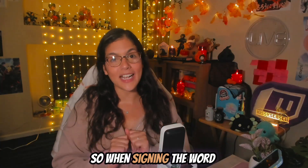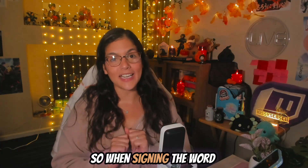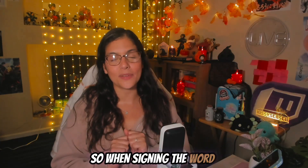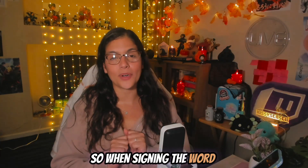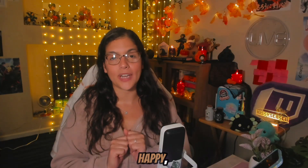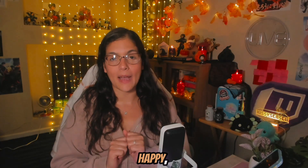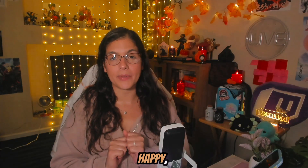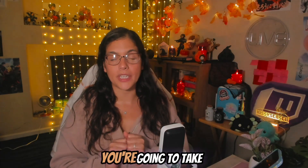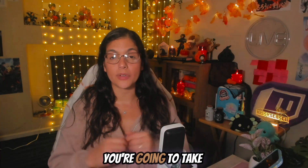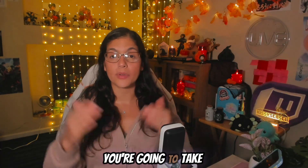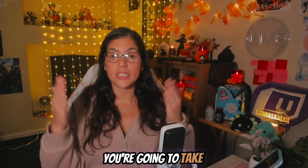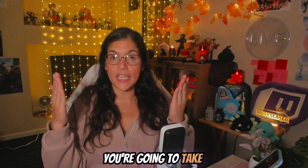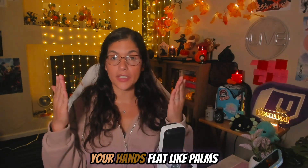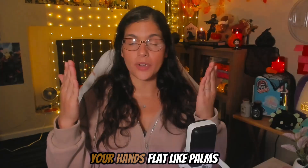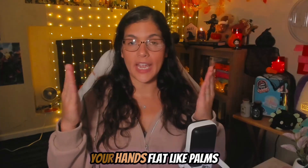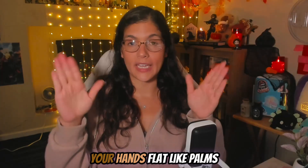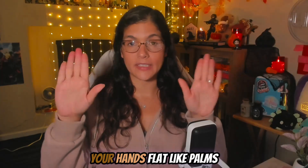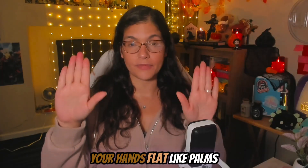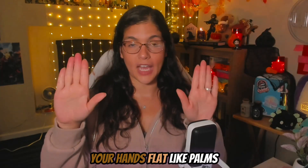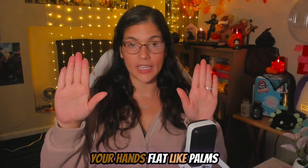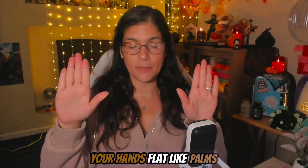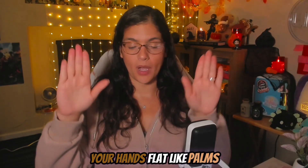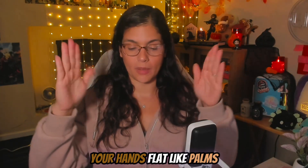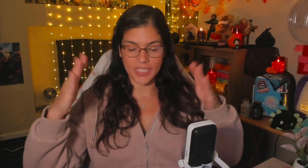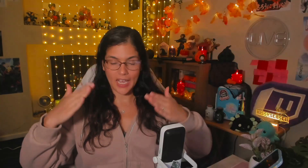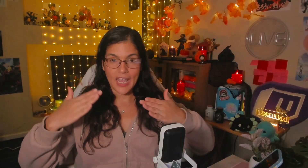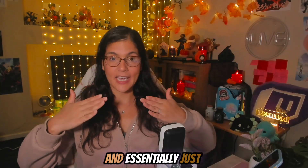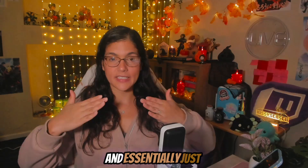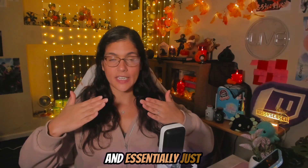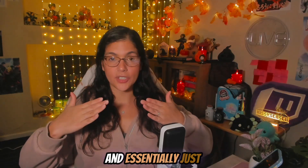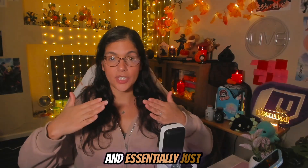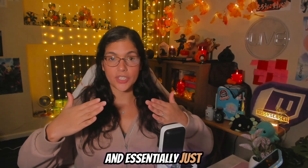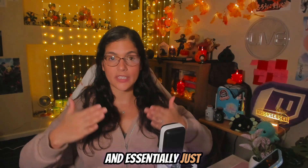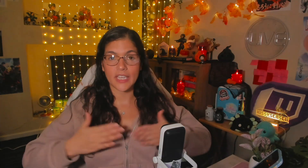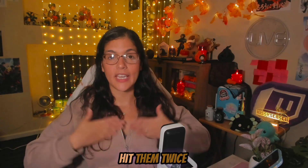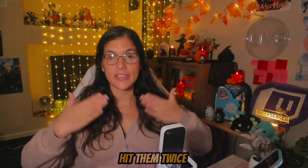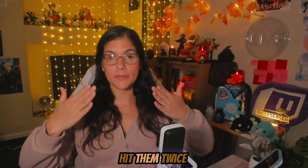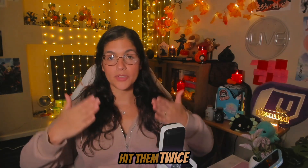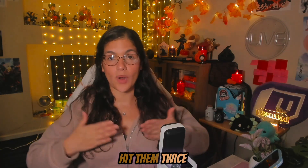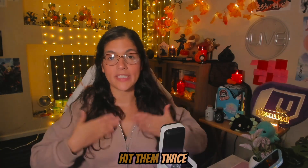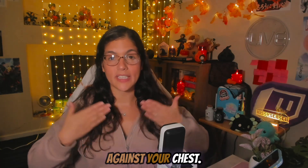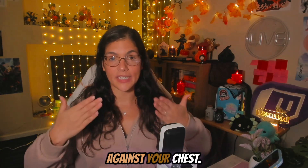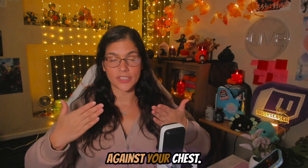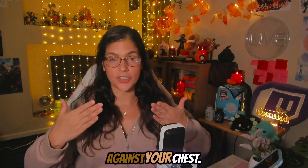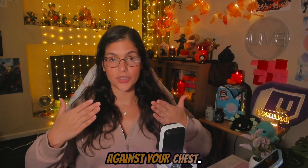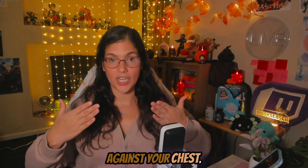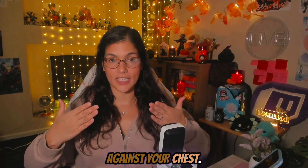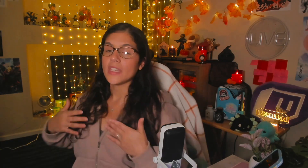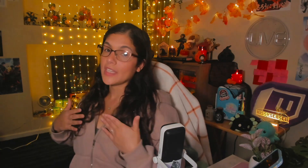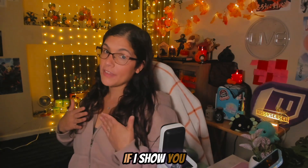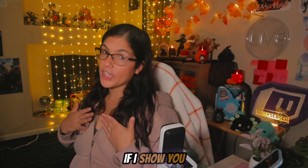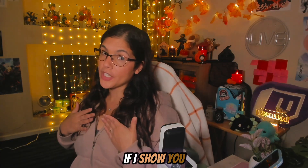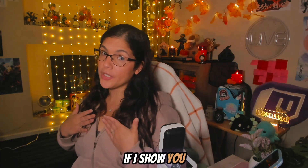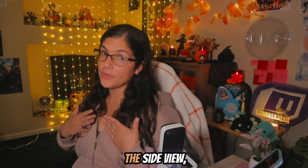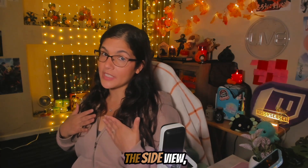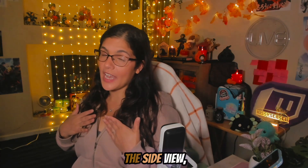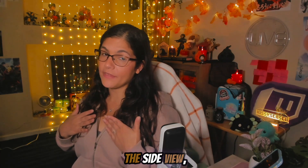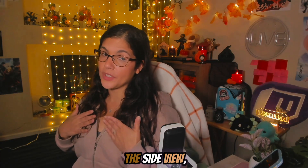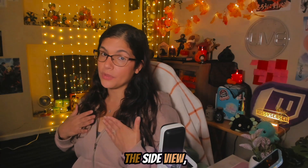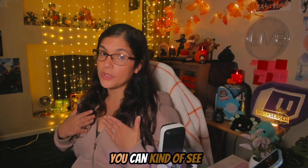the word happy, you're going to take your hands flat like palms and essentially just hit them twice against your chest. If I show you the side view, you can